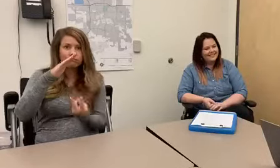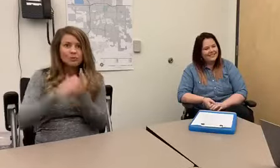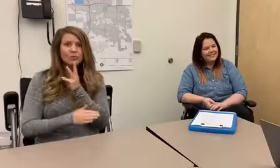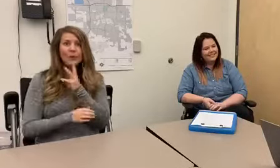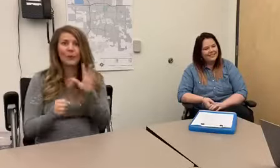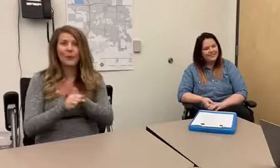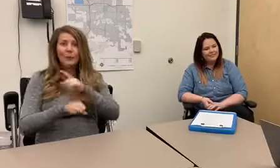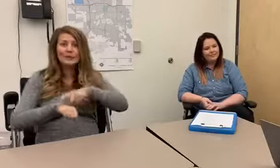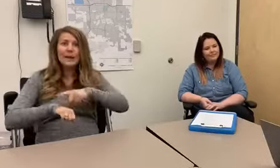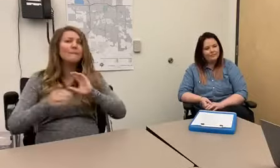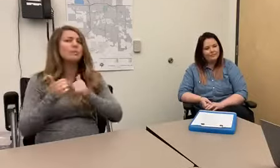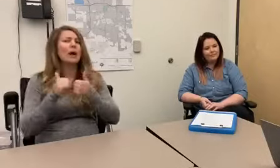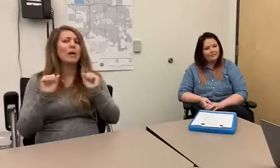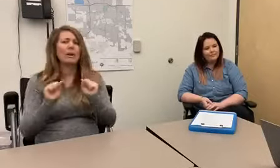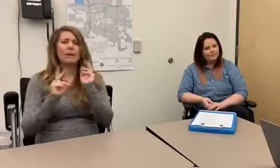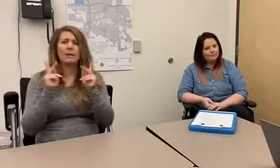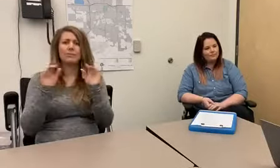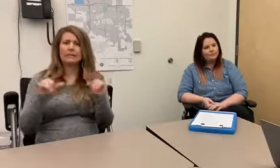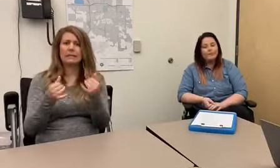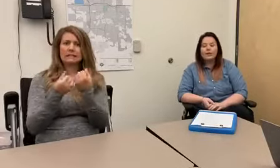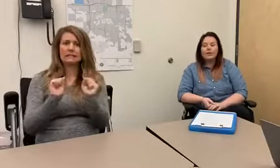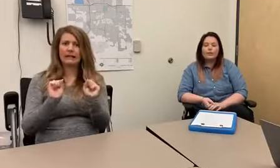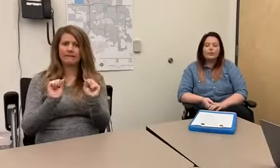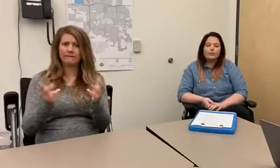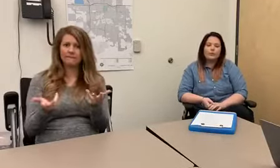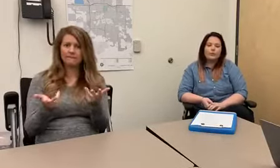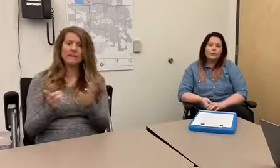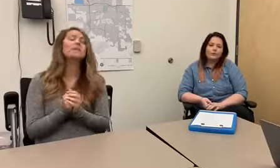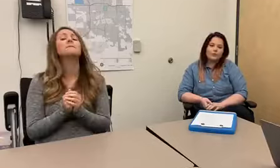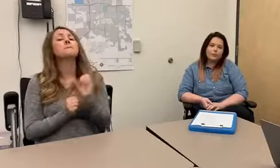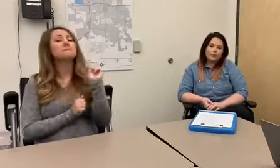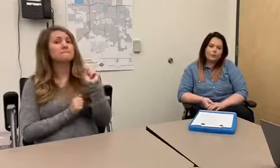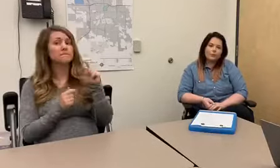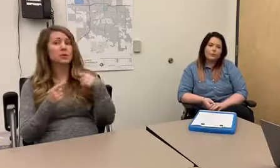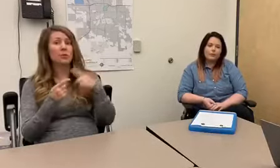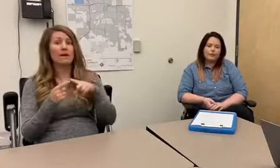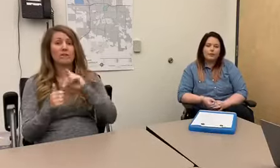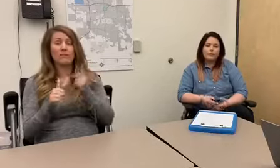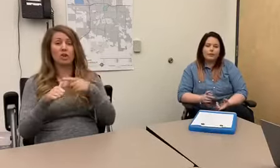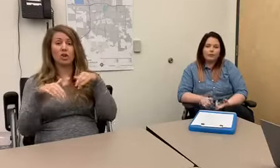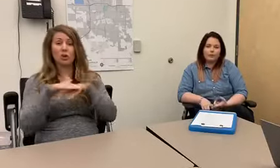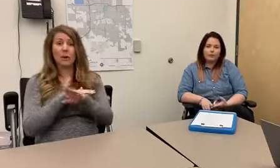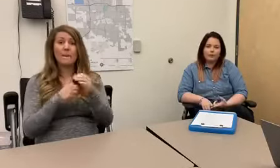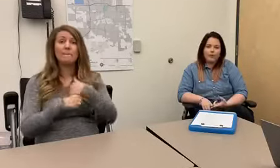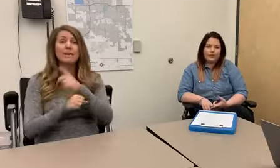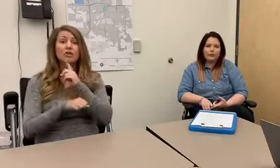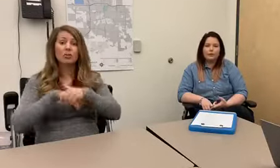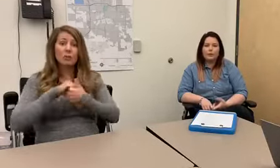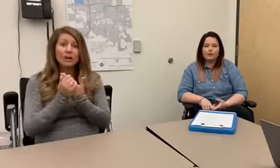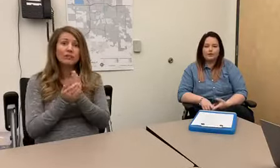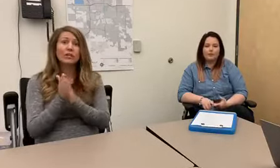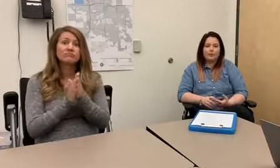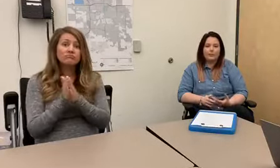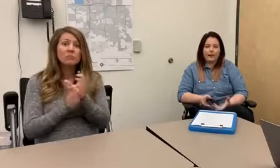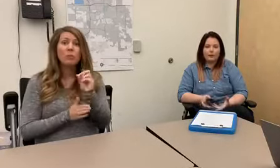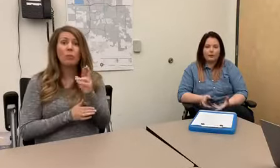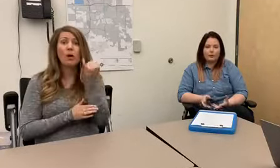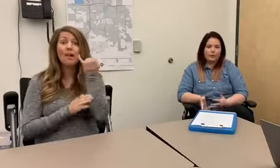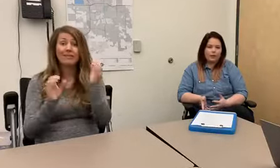do to keep safe when they're at the pool? Mm-hmm. So when you first go into a pool, make sure that you're washing your hands, or if there's not a bathroom or hand